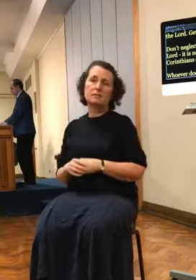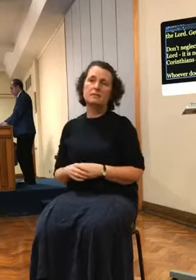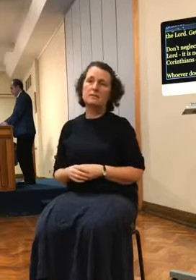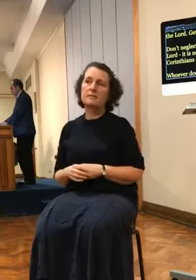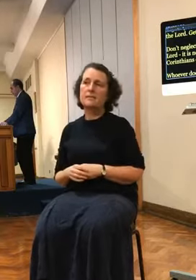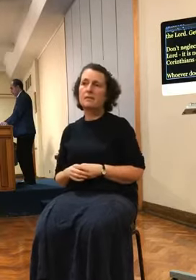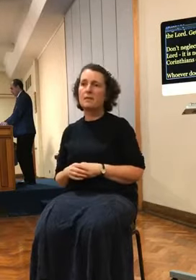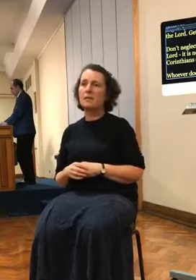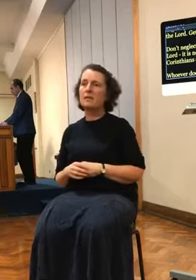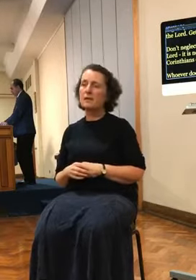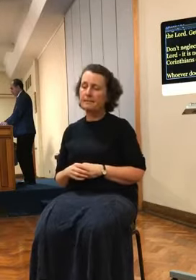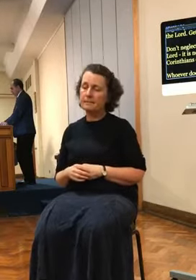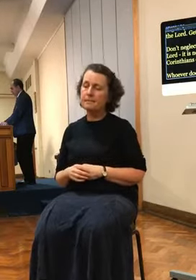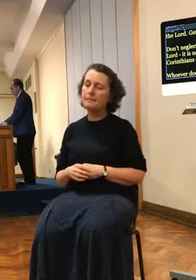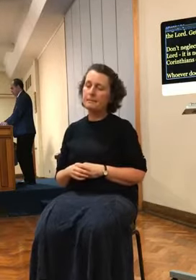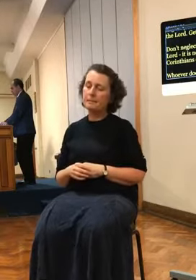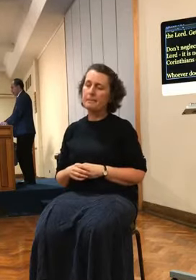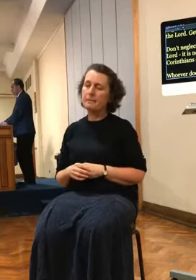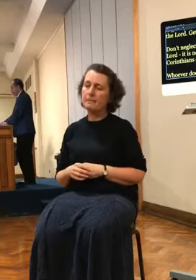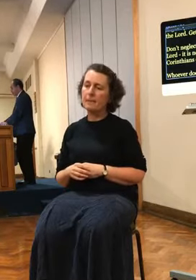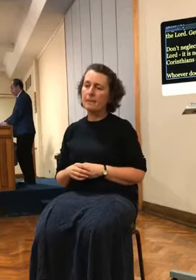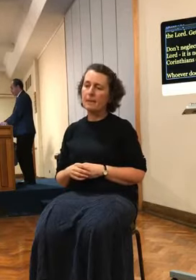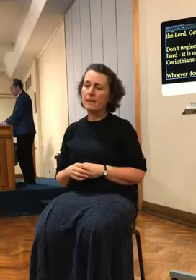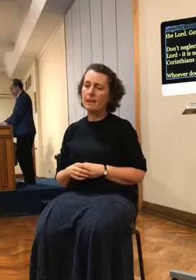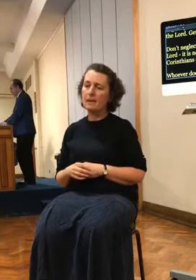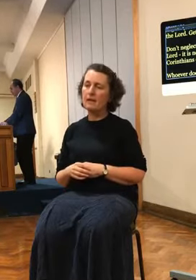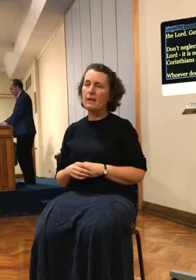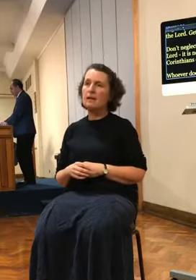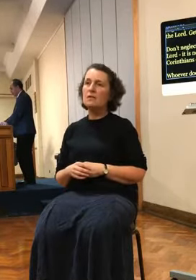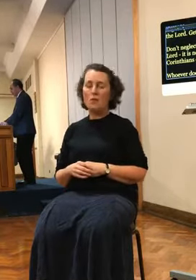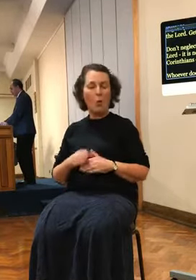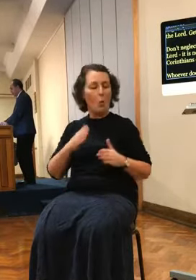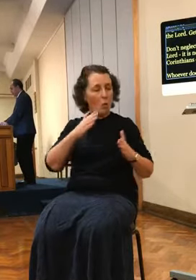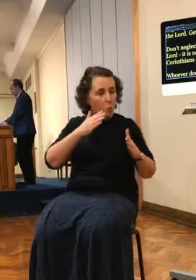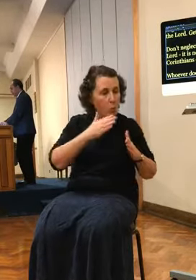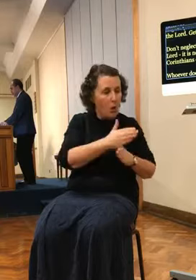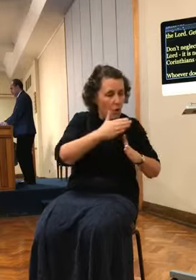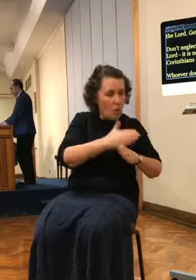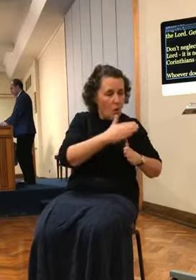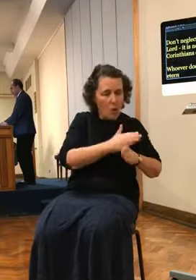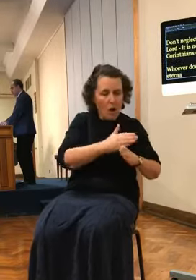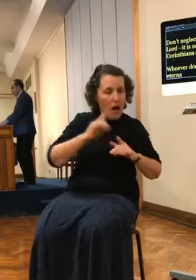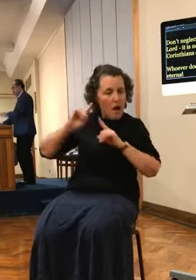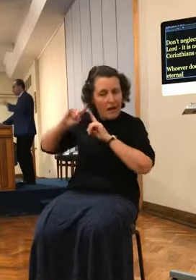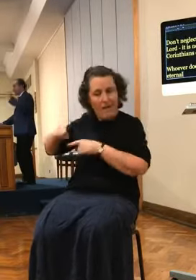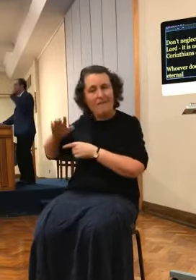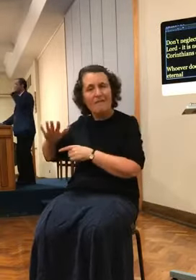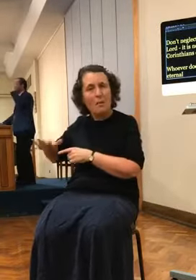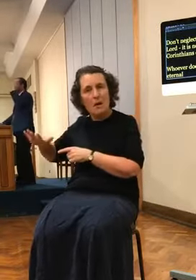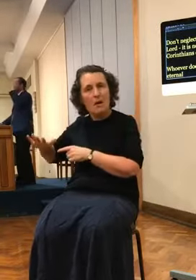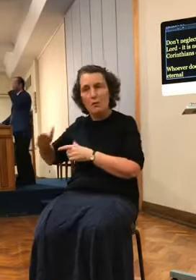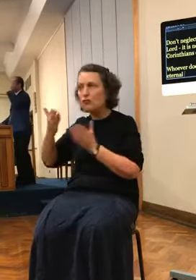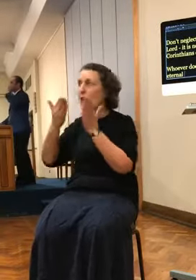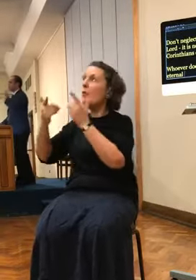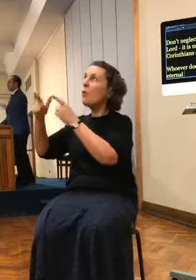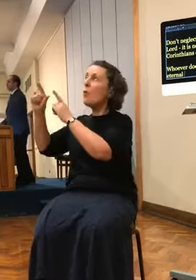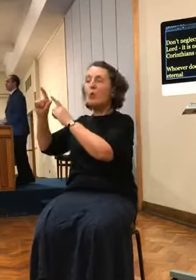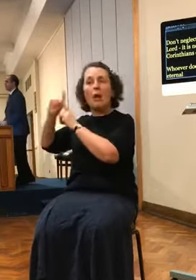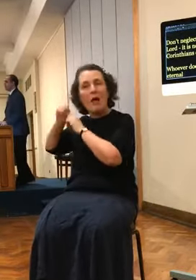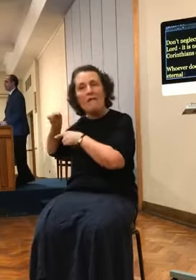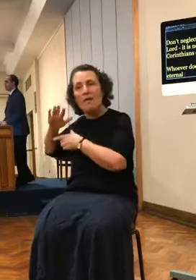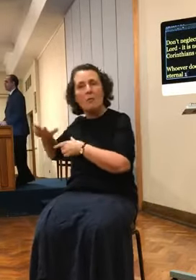give ourselves our work to the neglect of our family. The fourth one, seek